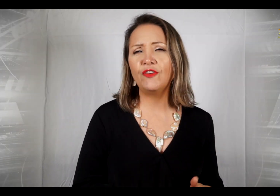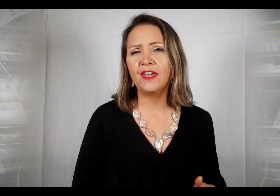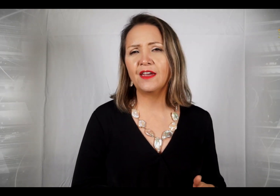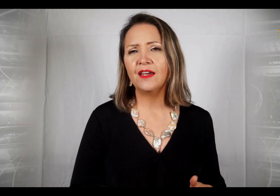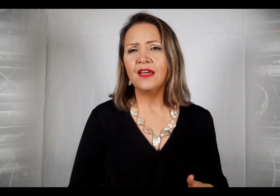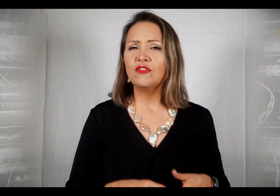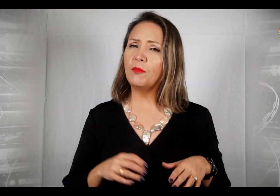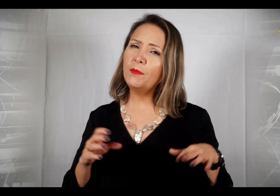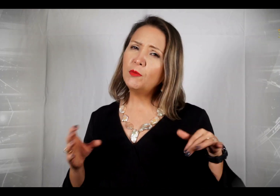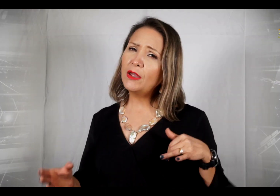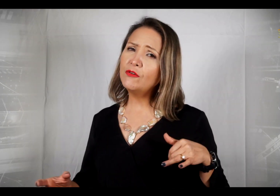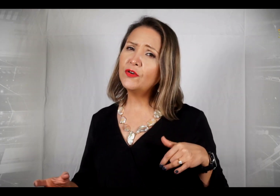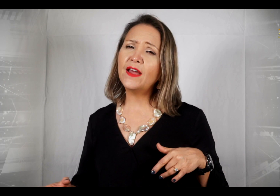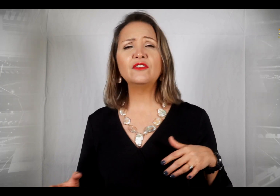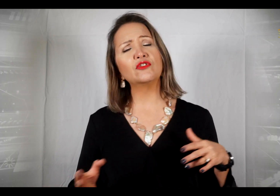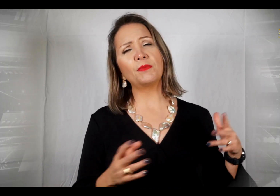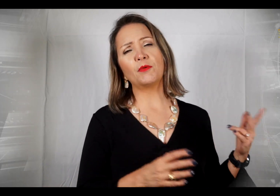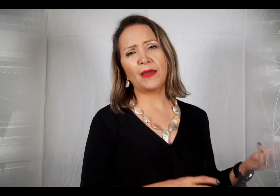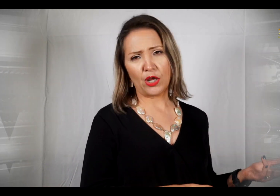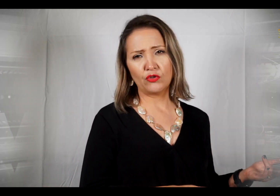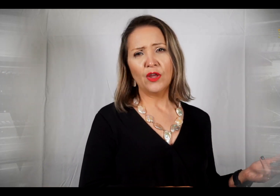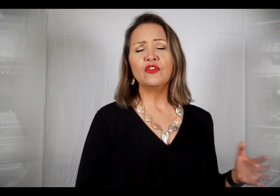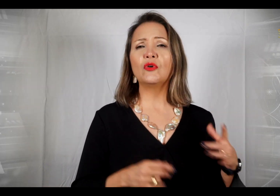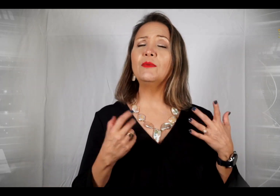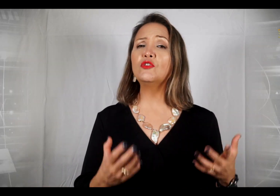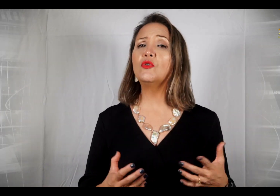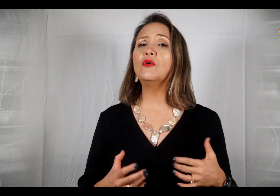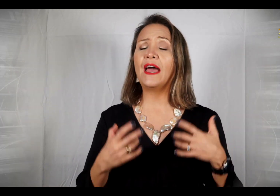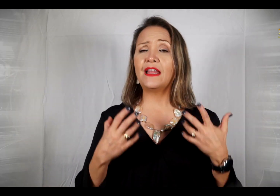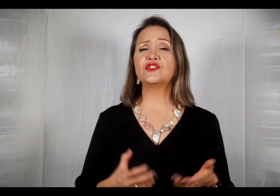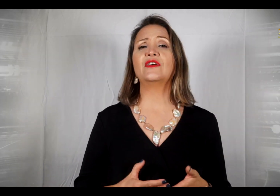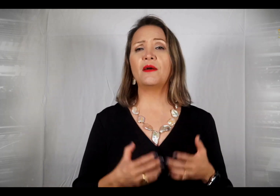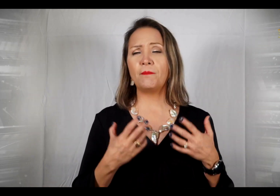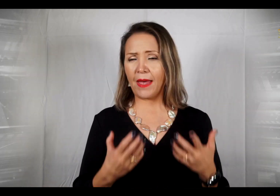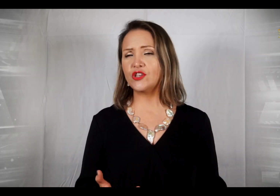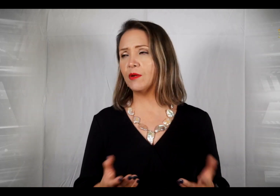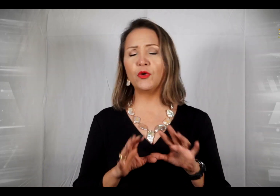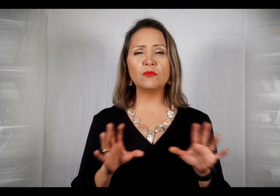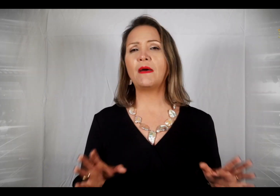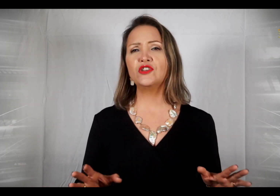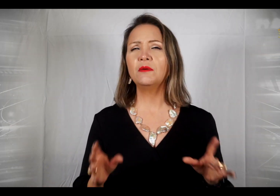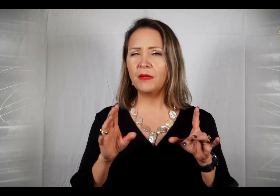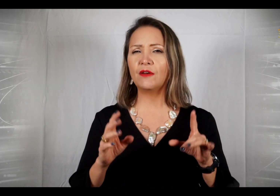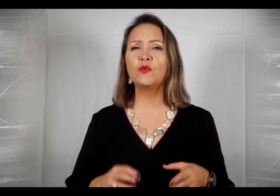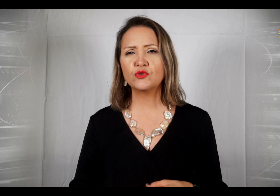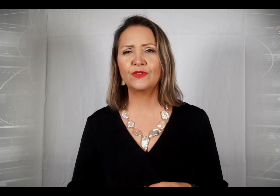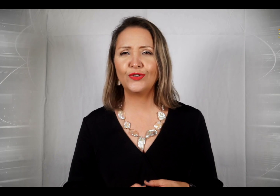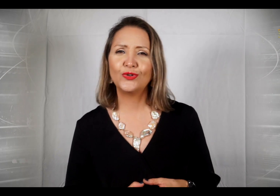fake. Some people might go for that, some people might not. So even though eyelashes are magic, pure magic, be careful which ones you use.